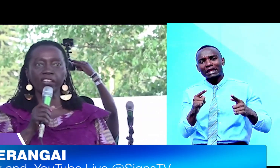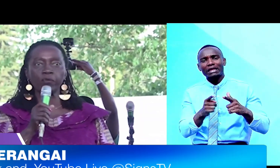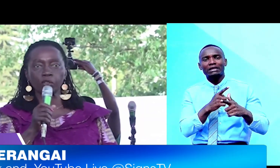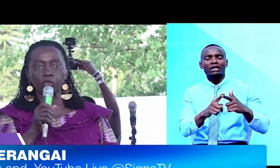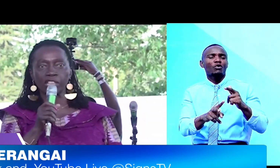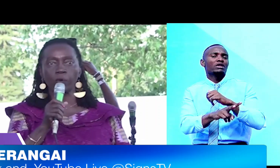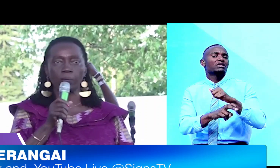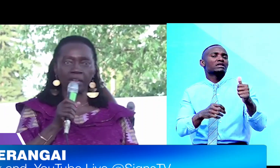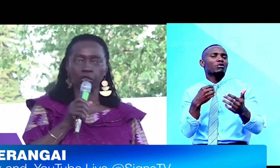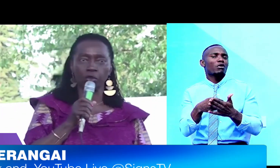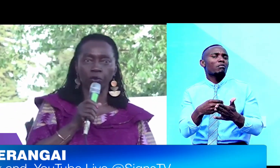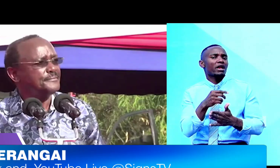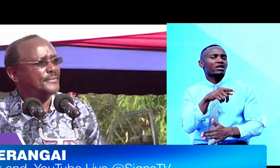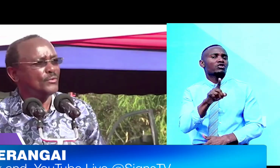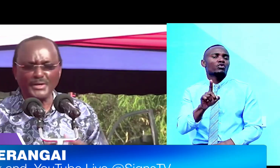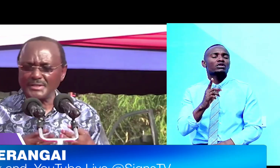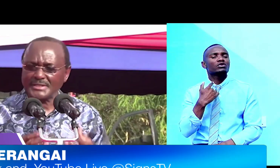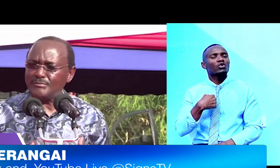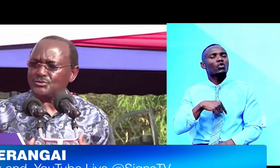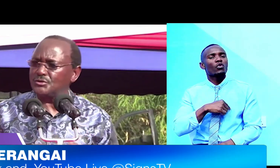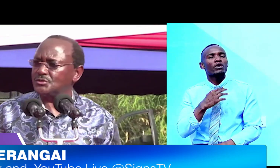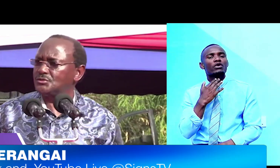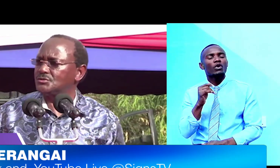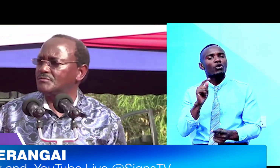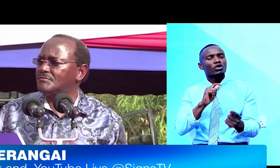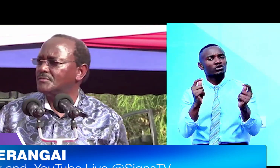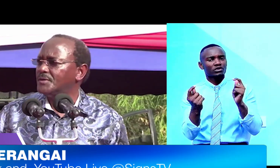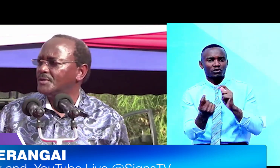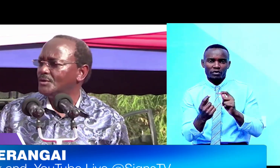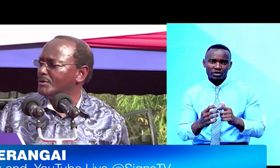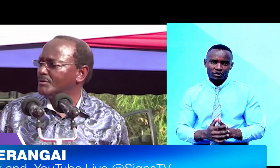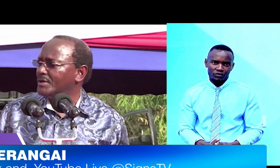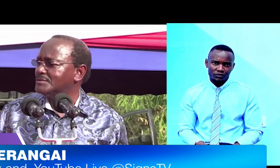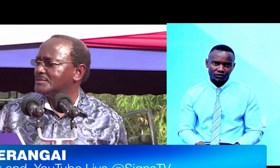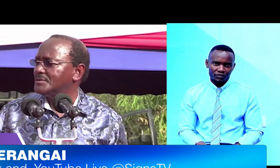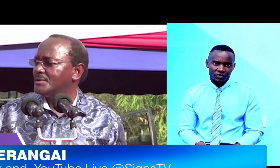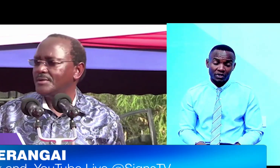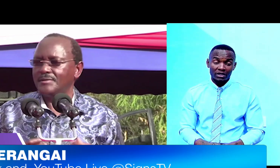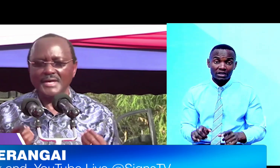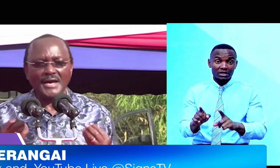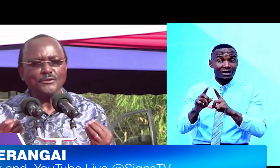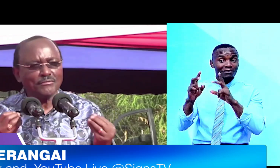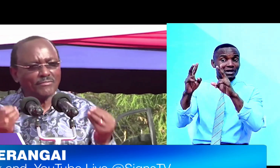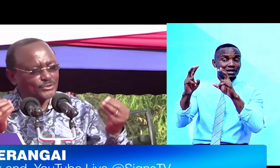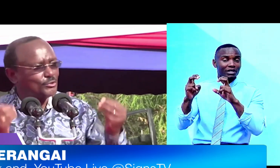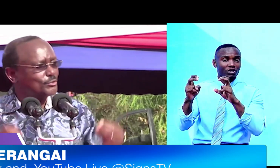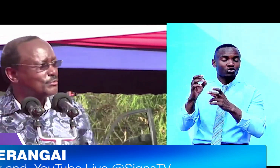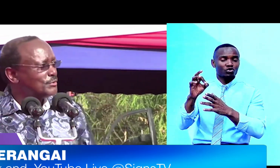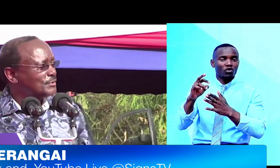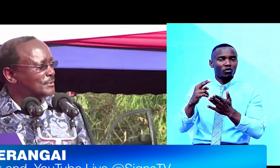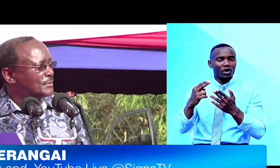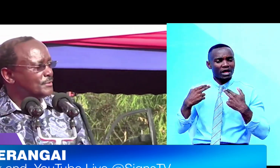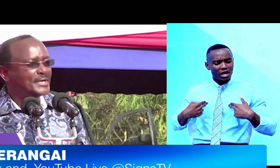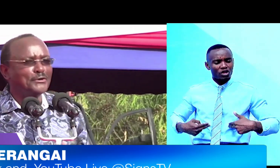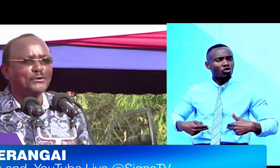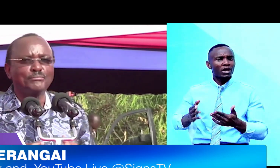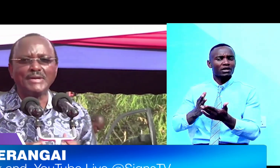for transformation. When it comes to issues of human rights, they are universal. You cannot